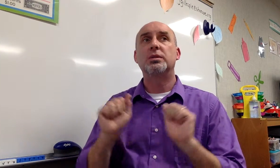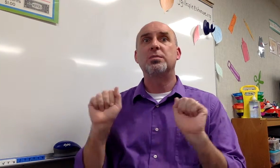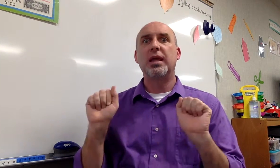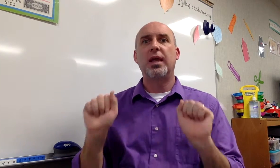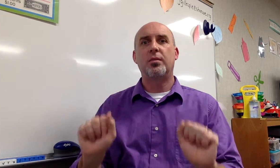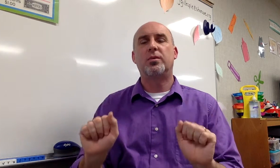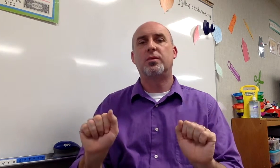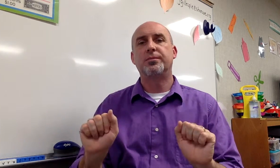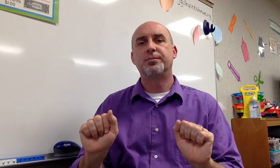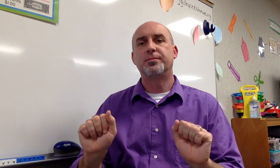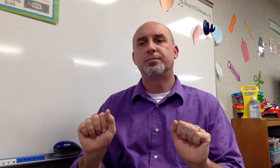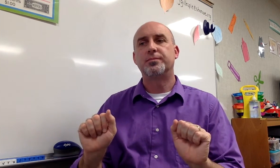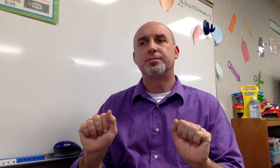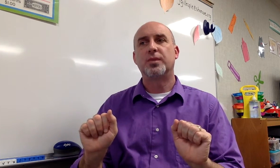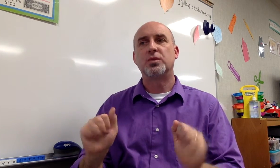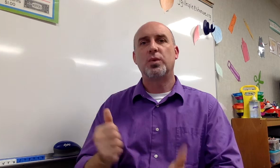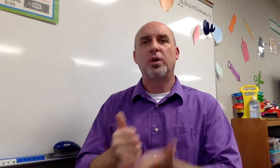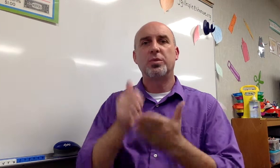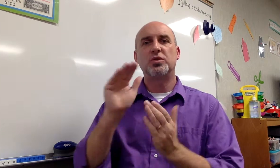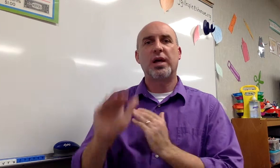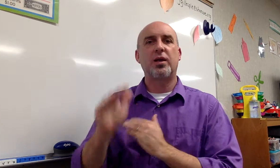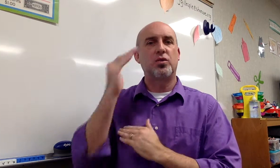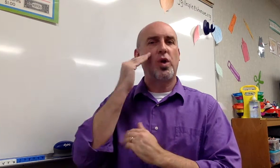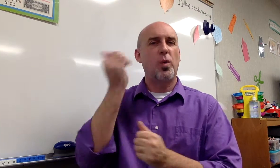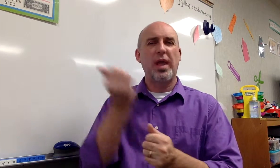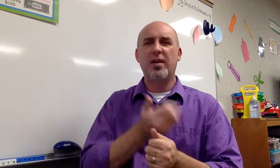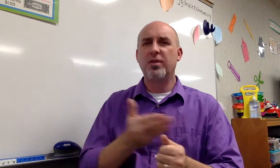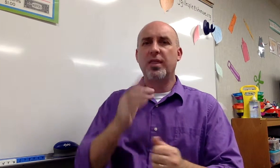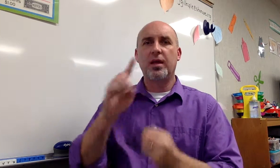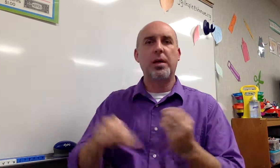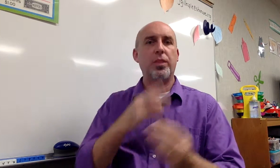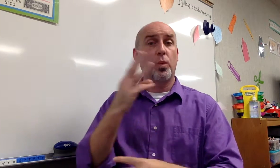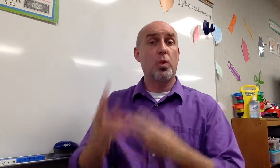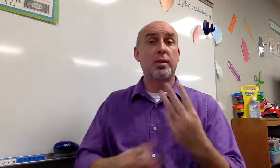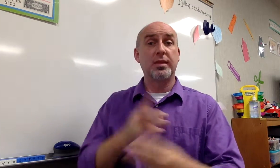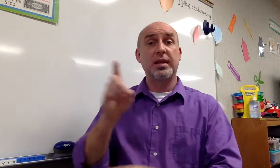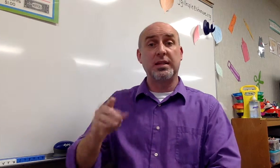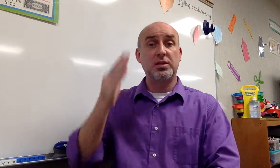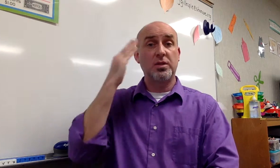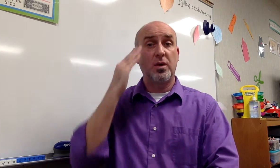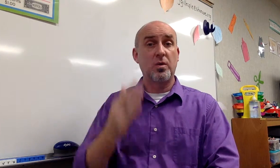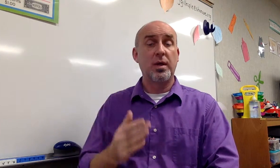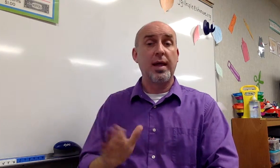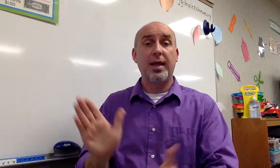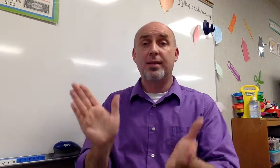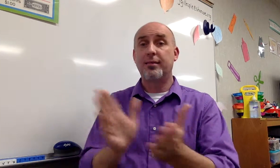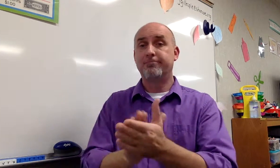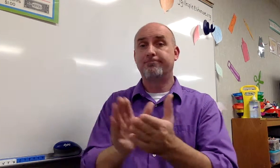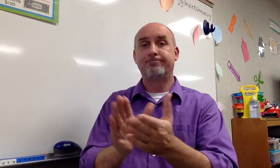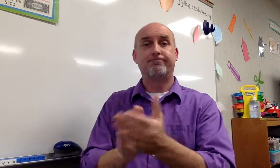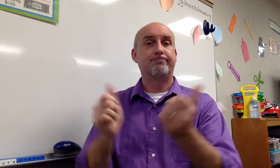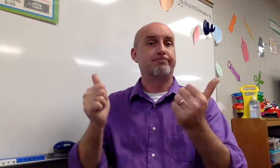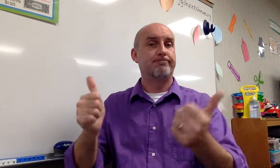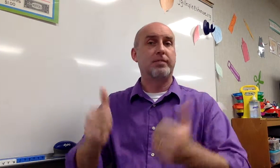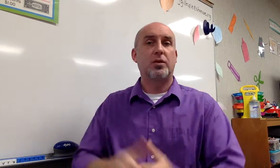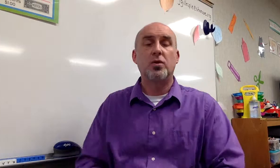be able to help your child know everything about the world that they need to know. And you're